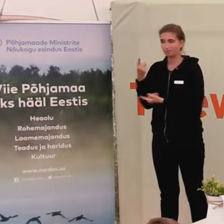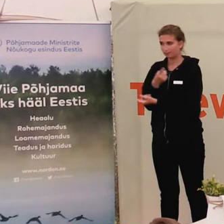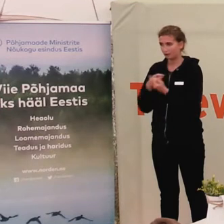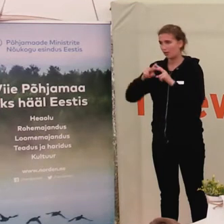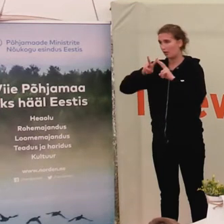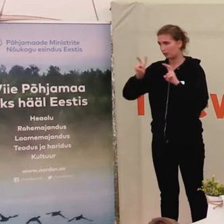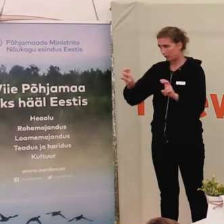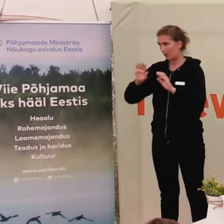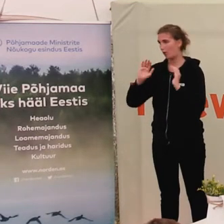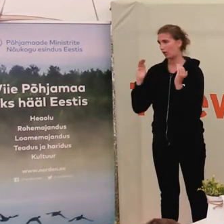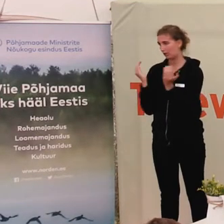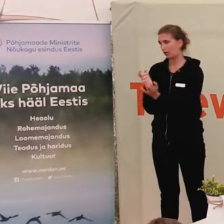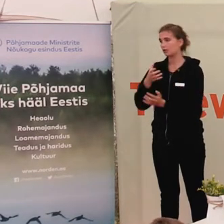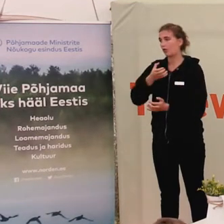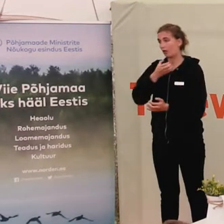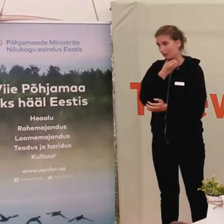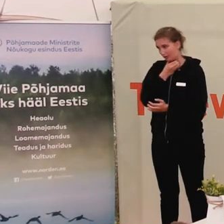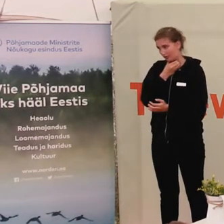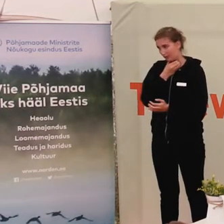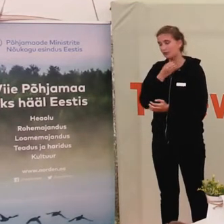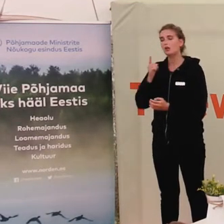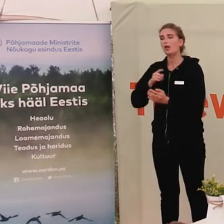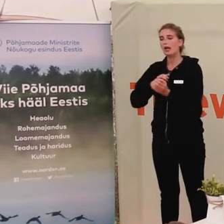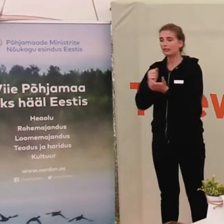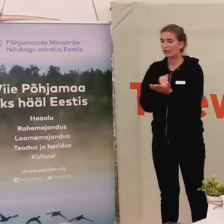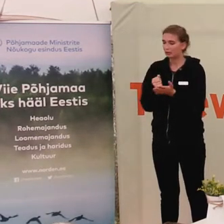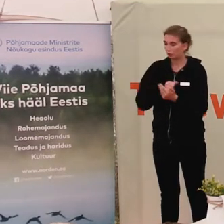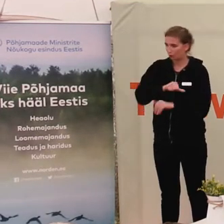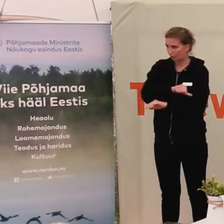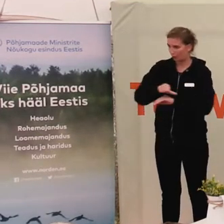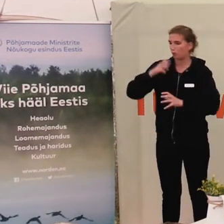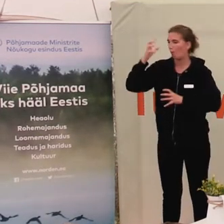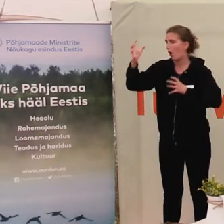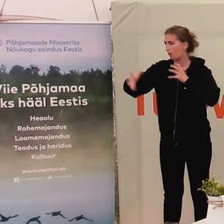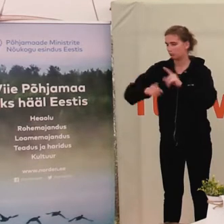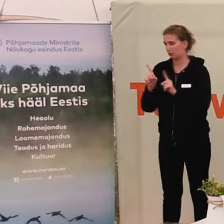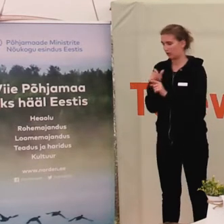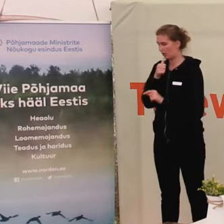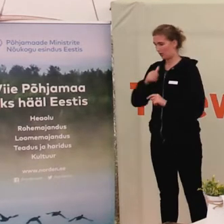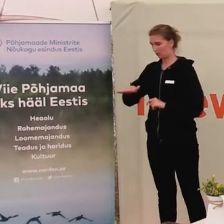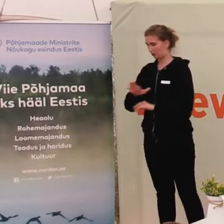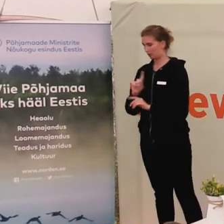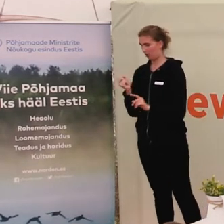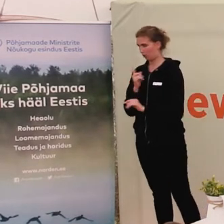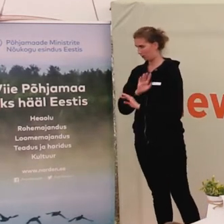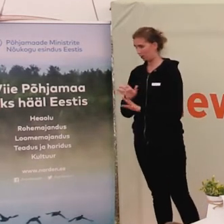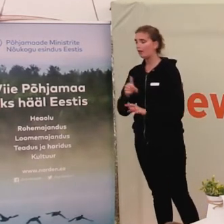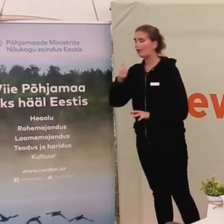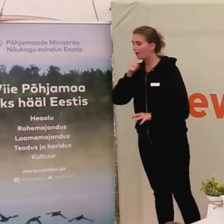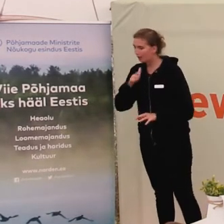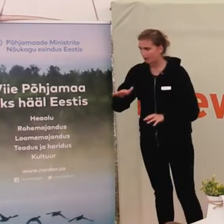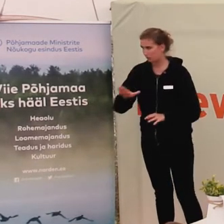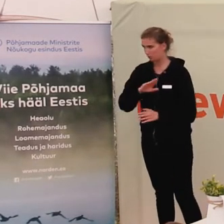environmental crisis, we're talking about limited resources worldwide, not only here. Here in Estonia, we don't have